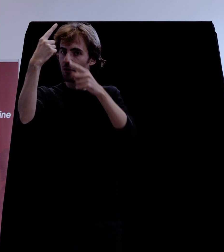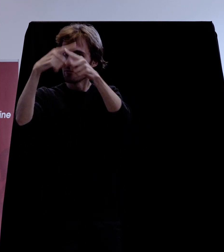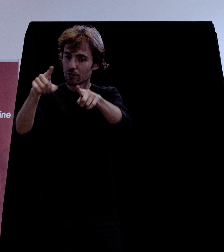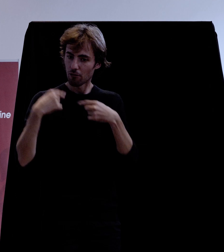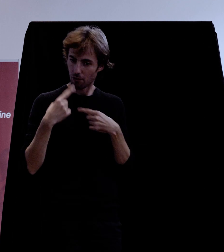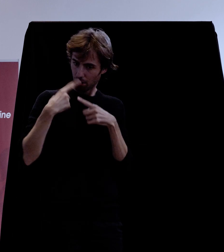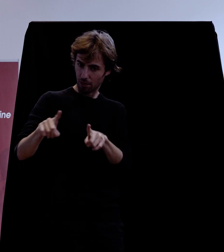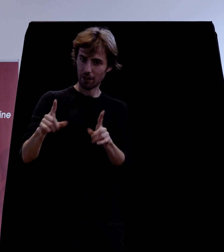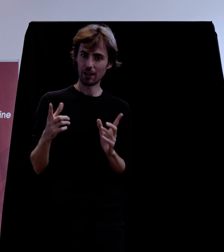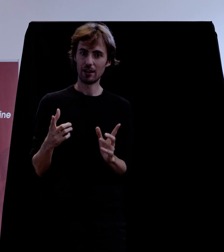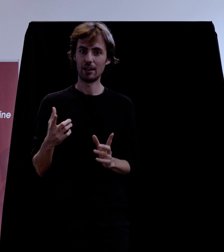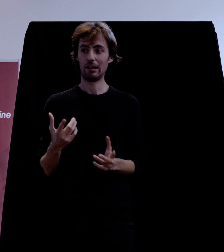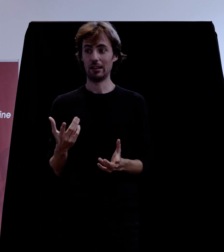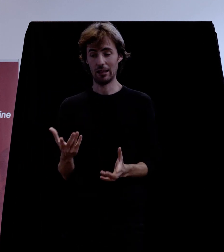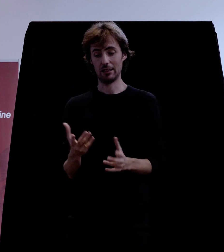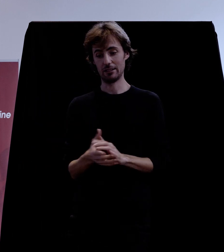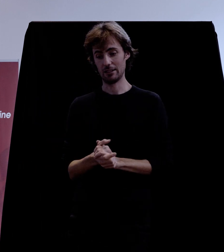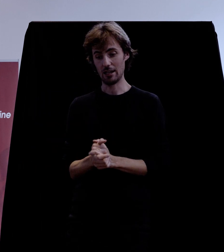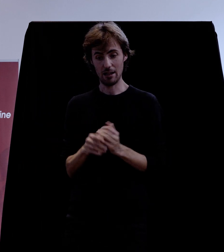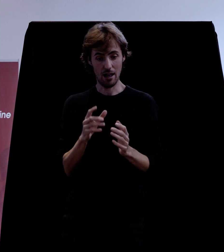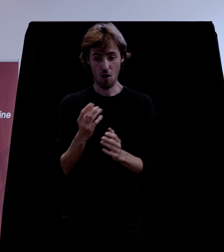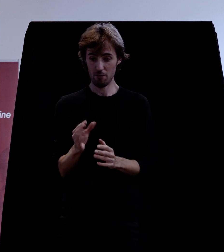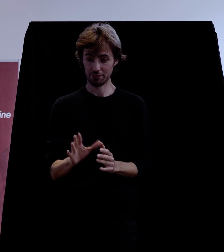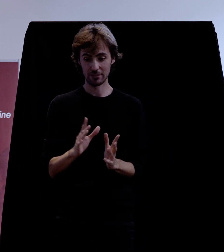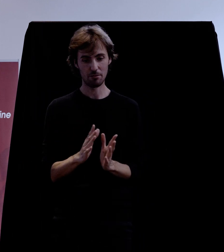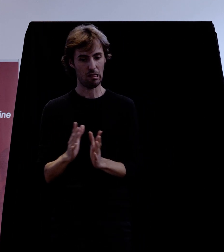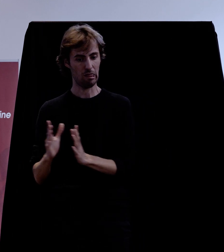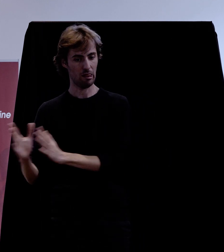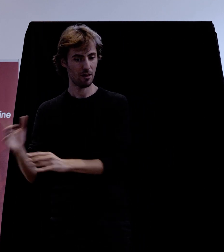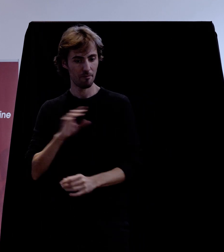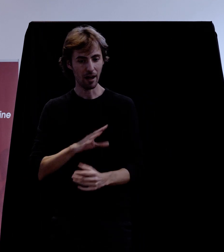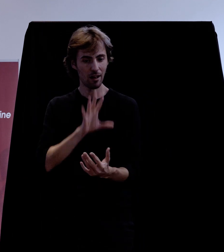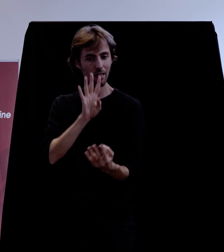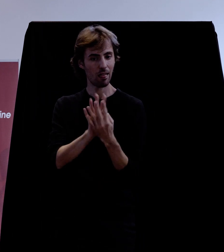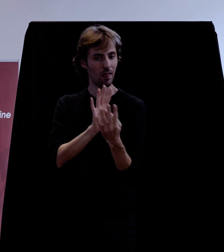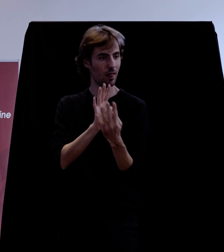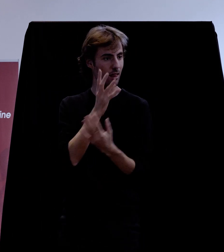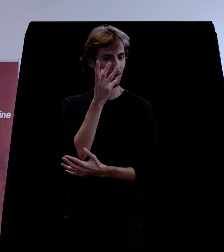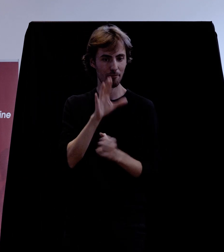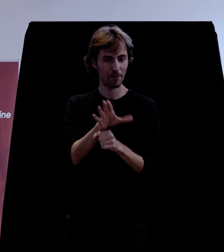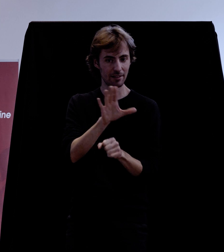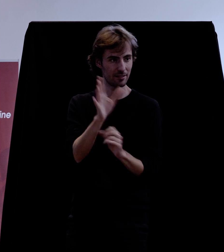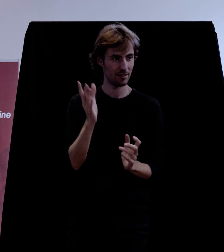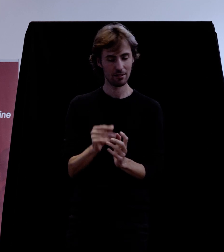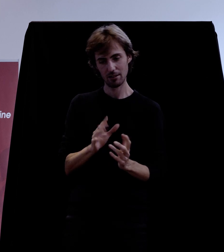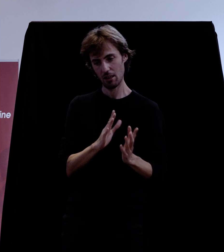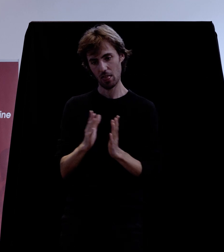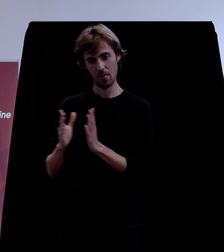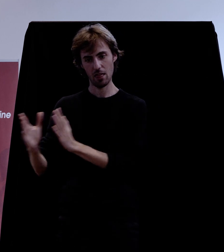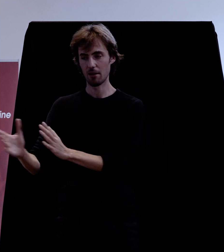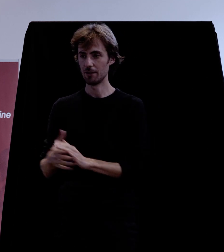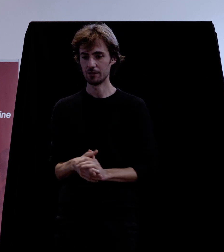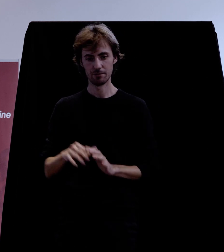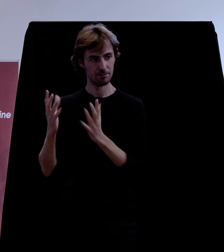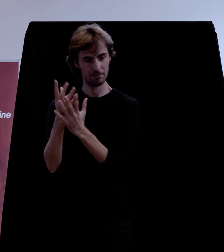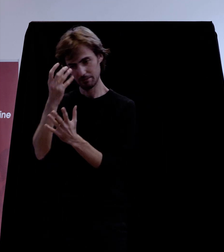of social interaction, particularly with peers. And then with the sensory impairments, very difficult to see what other